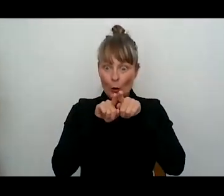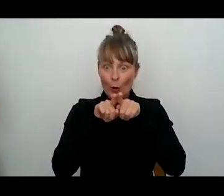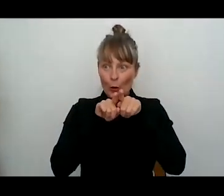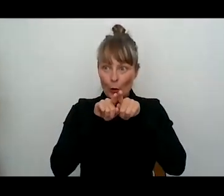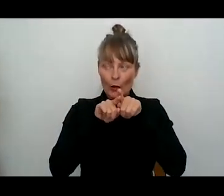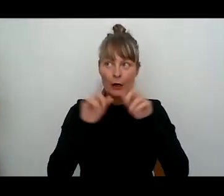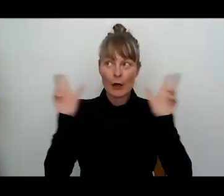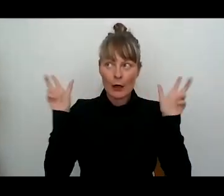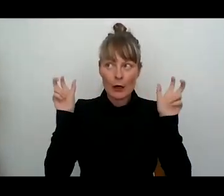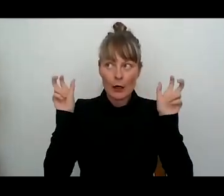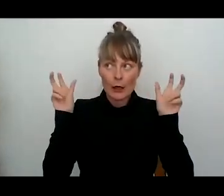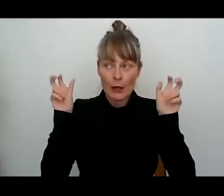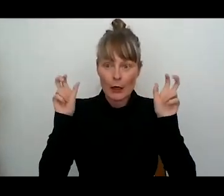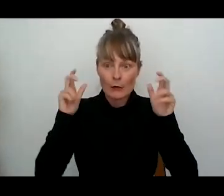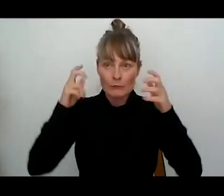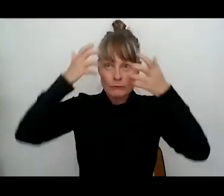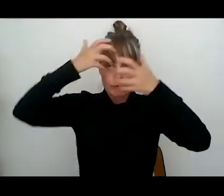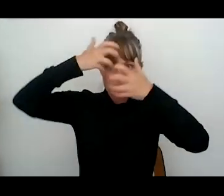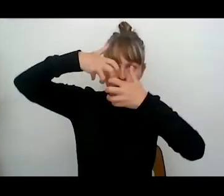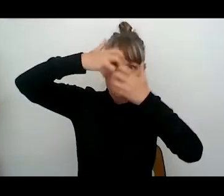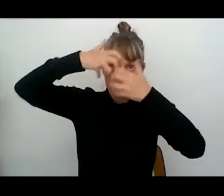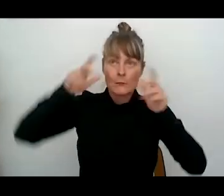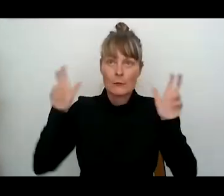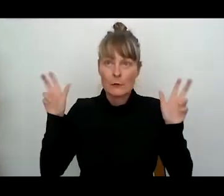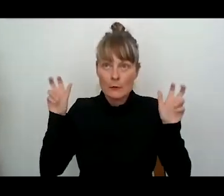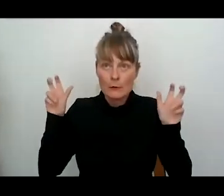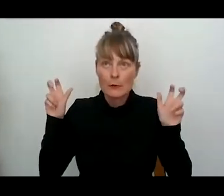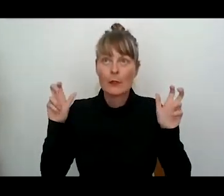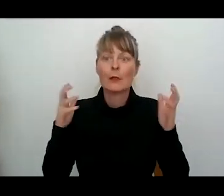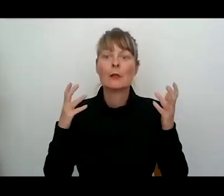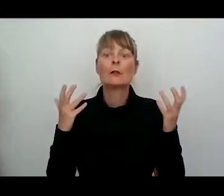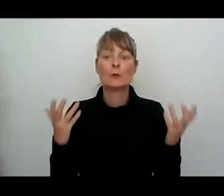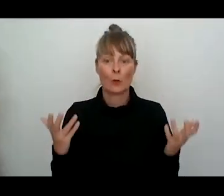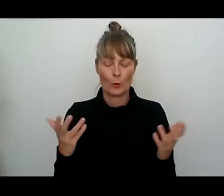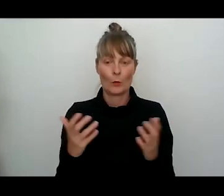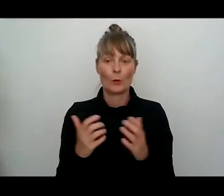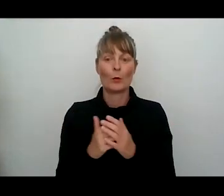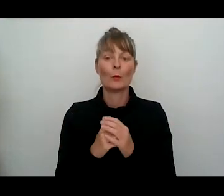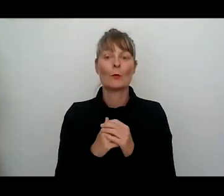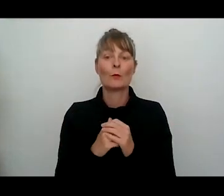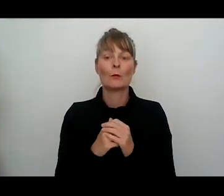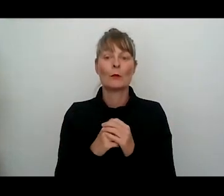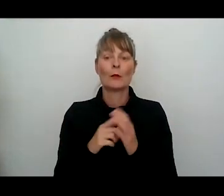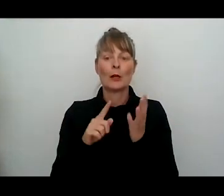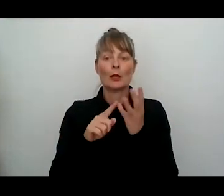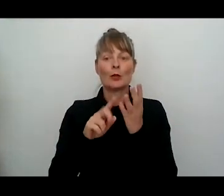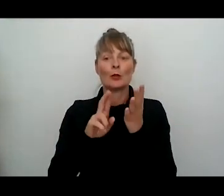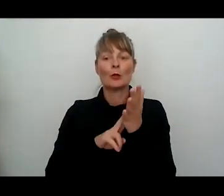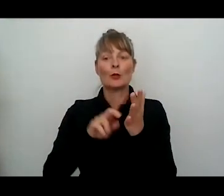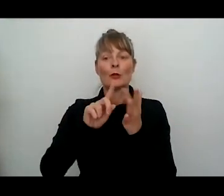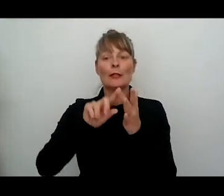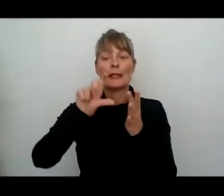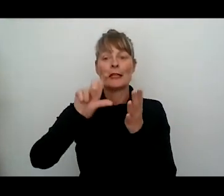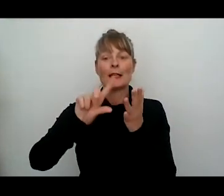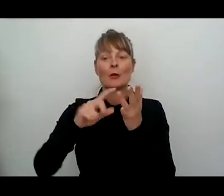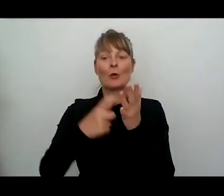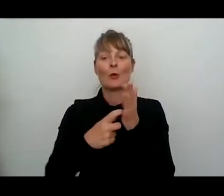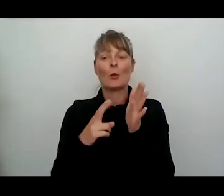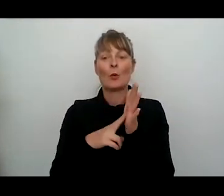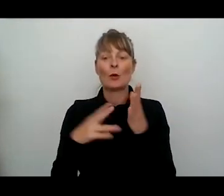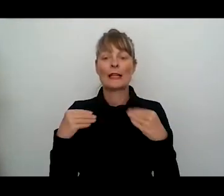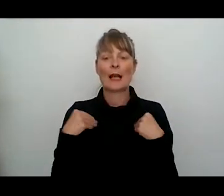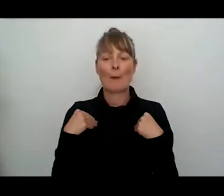but so in tech speak, you know, a unicorn company is a company